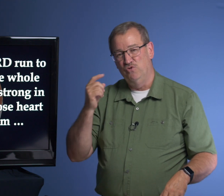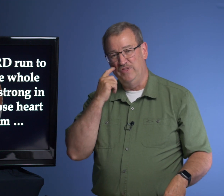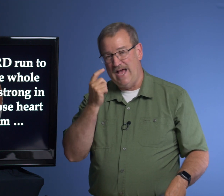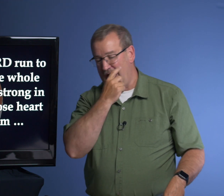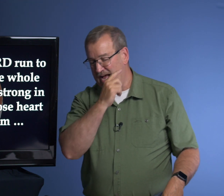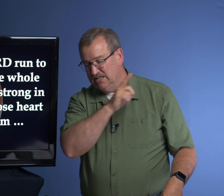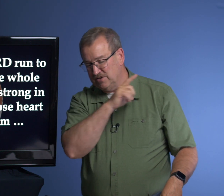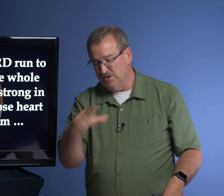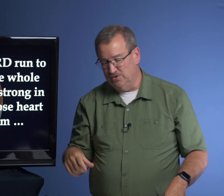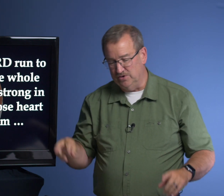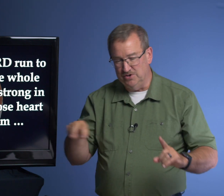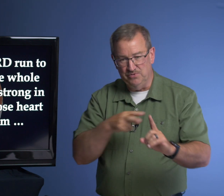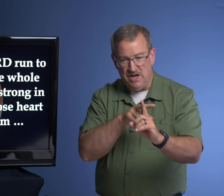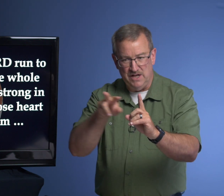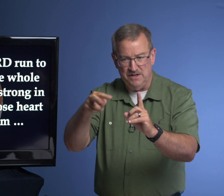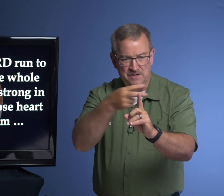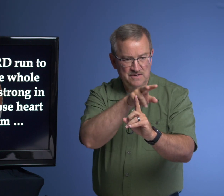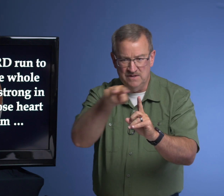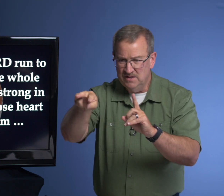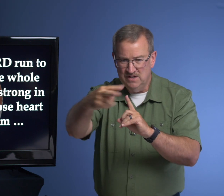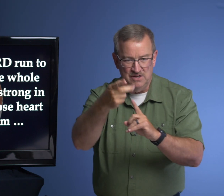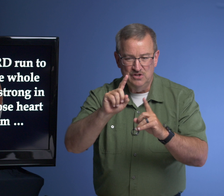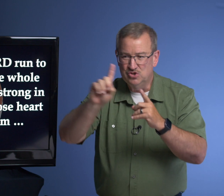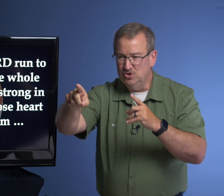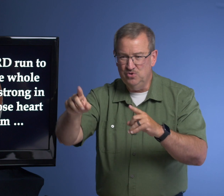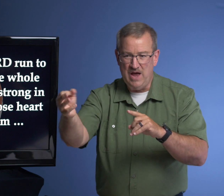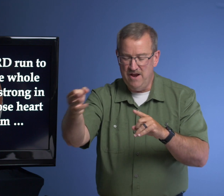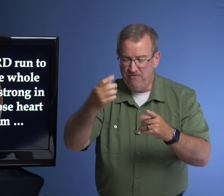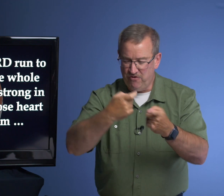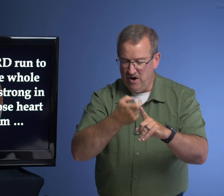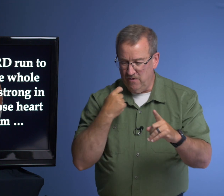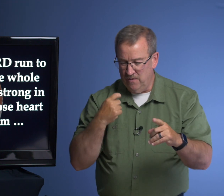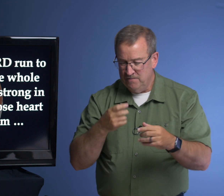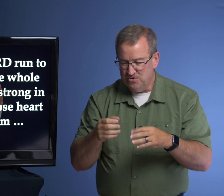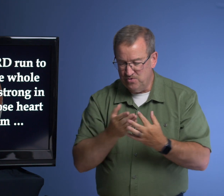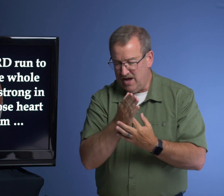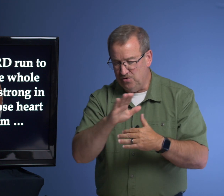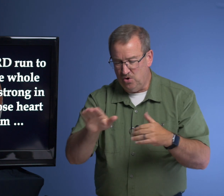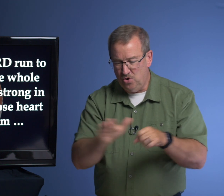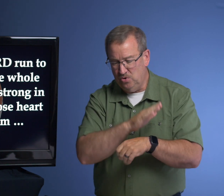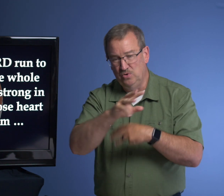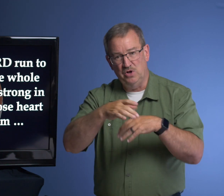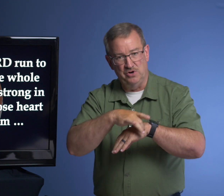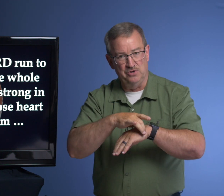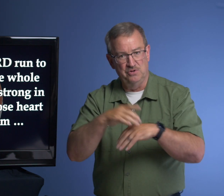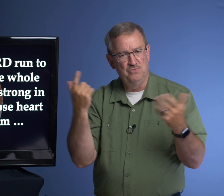the eyes of the Lord run to and fro throughout the whole earth. What